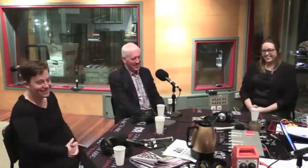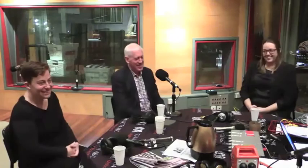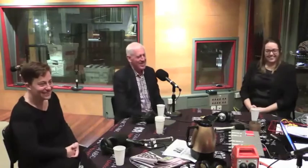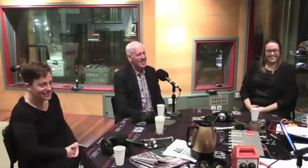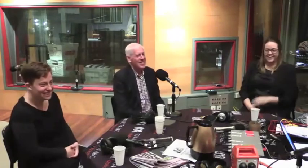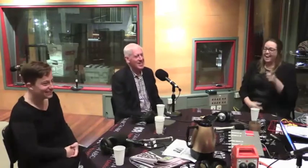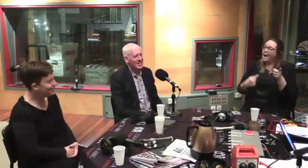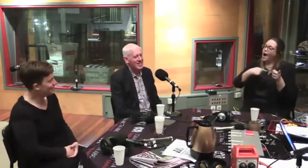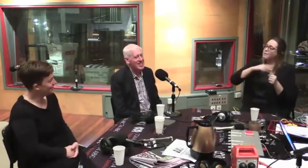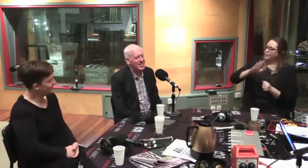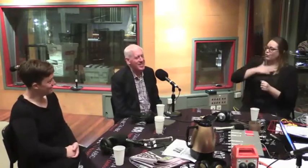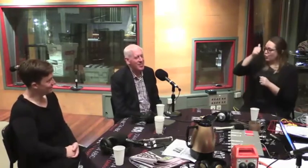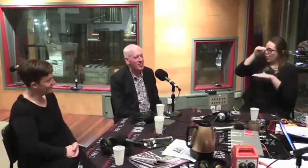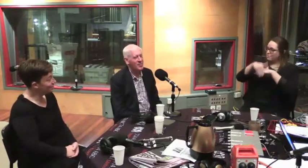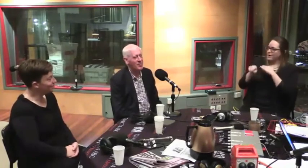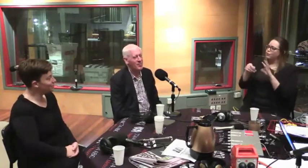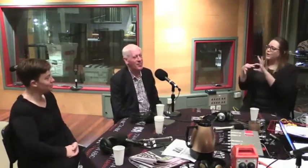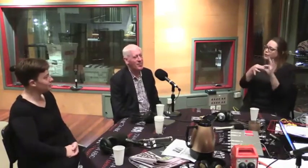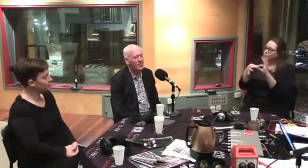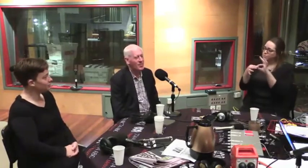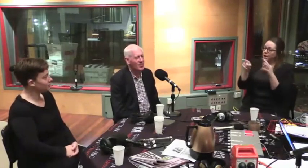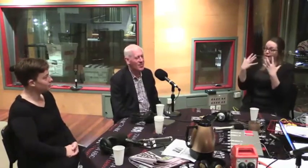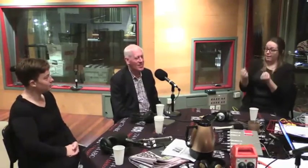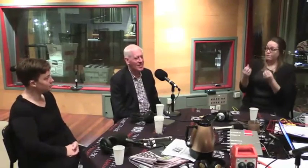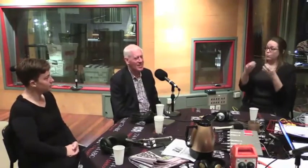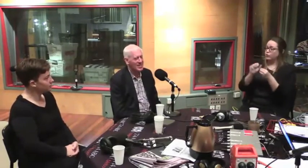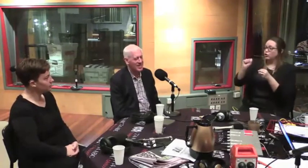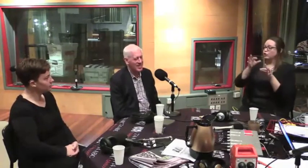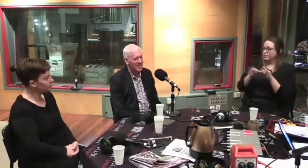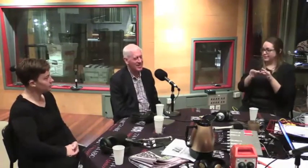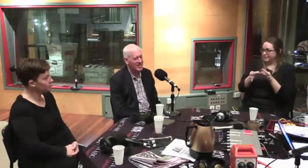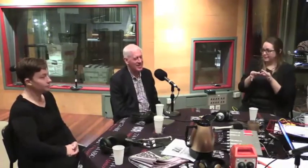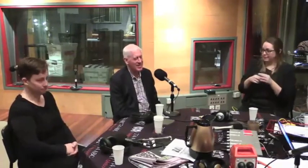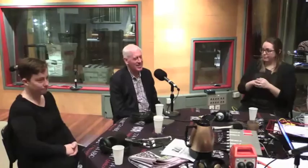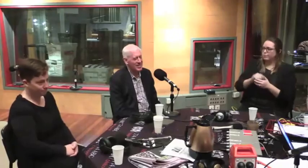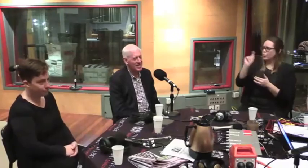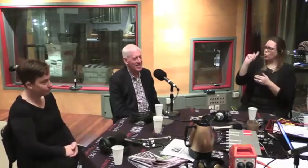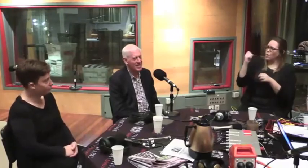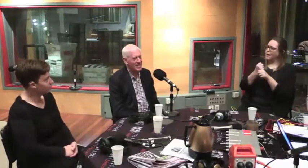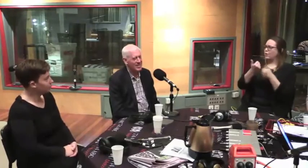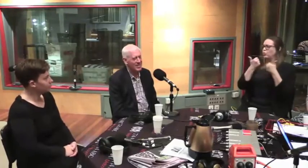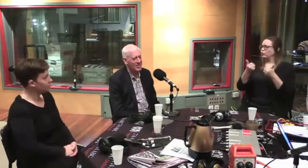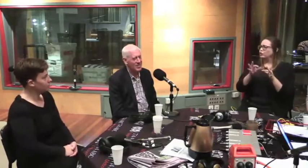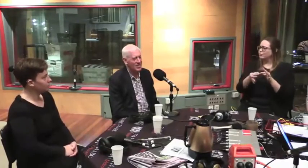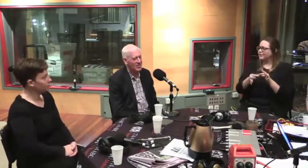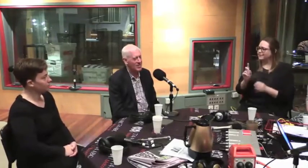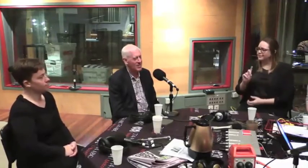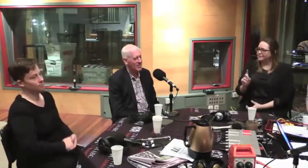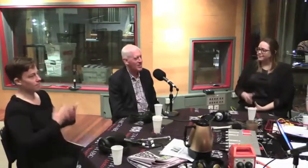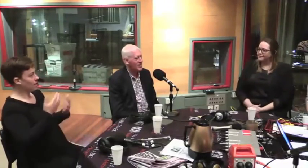Jen, I'm interested to know about that relationship that you have with your interpreters. What makes a good interpreter?